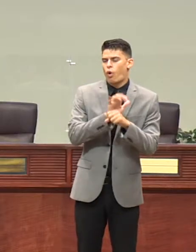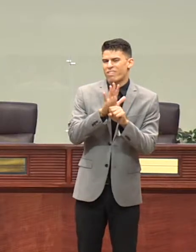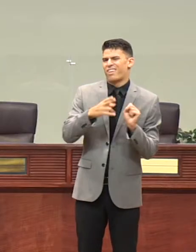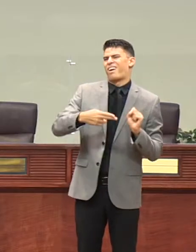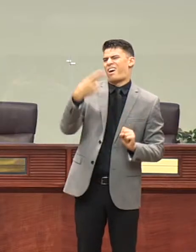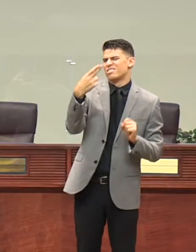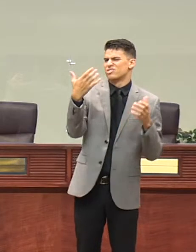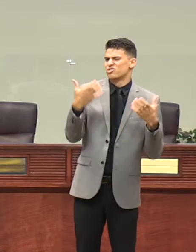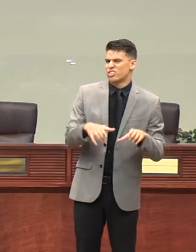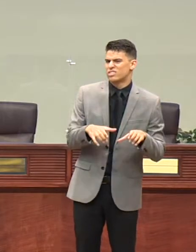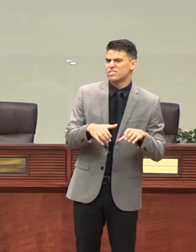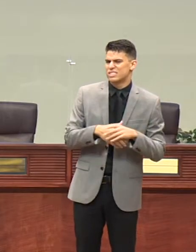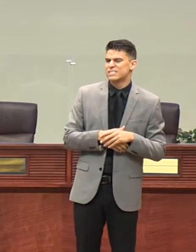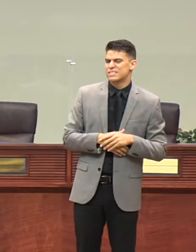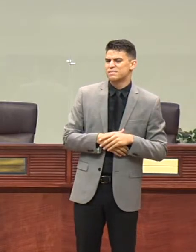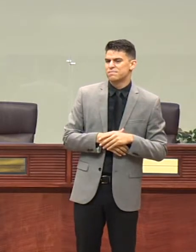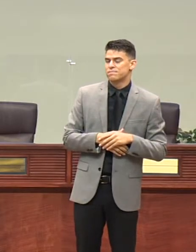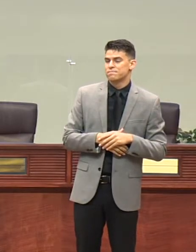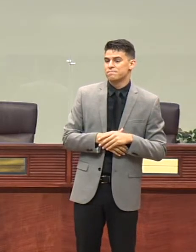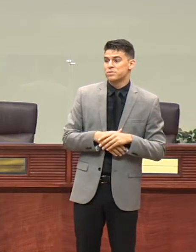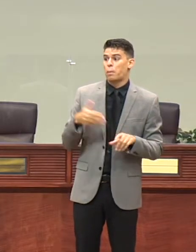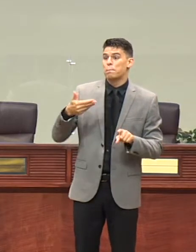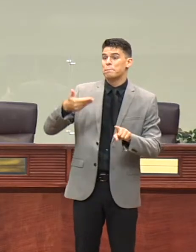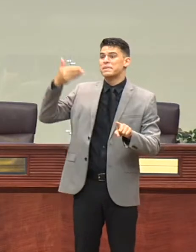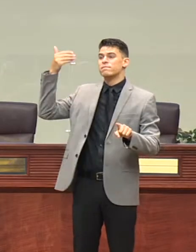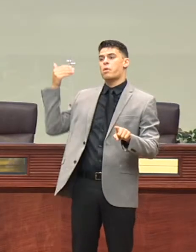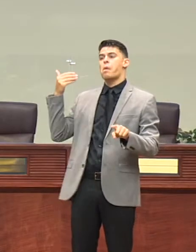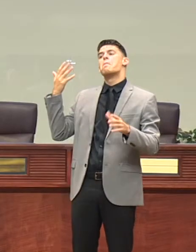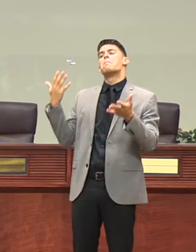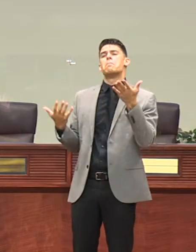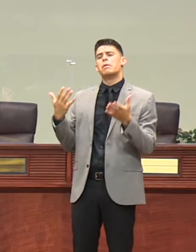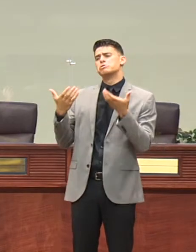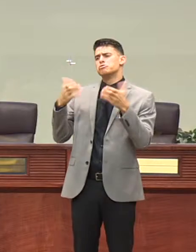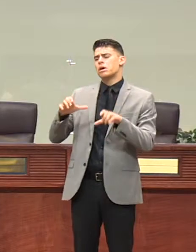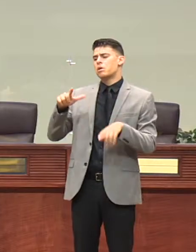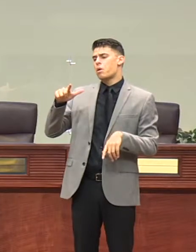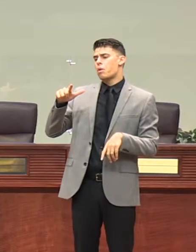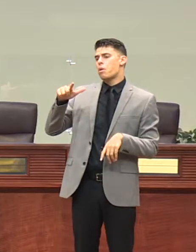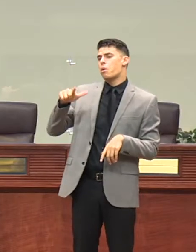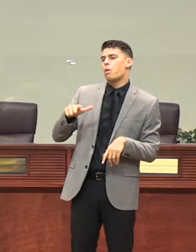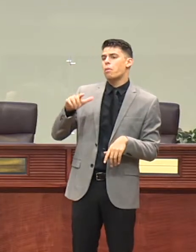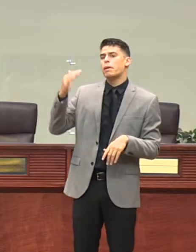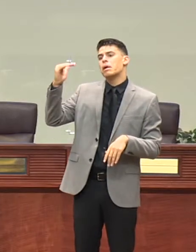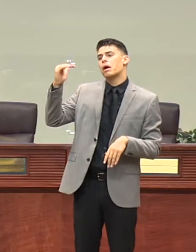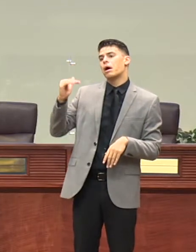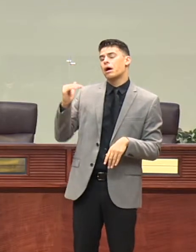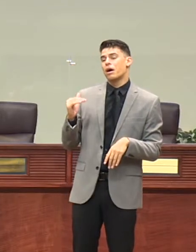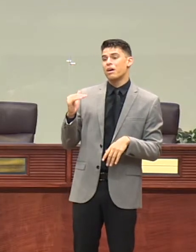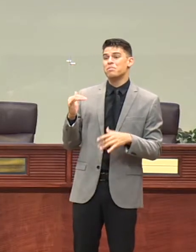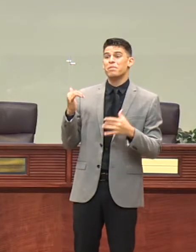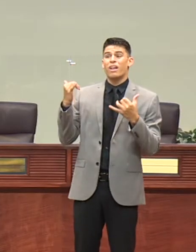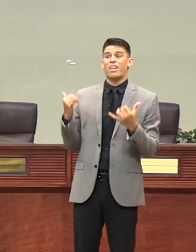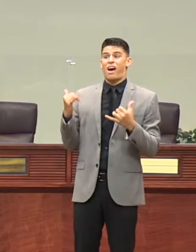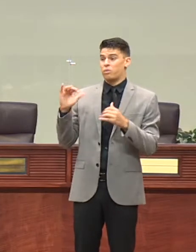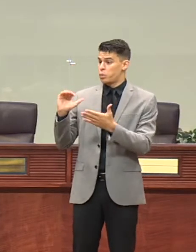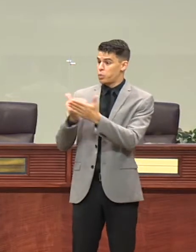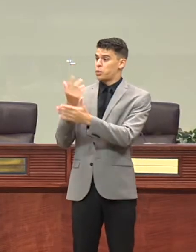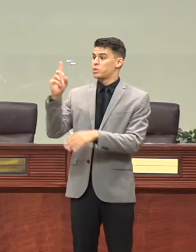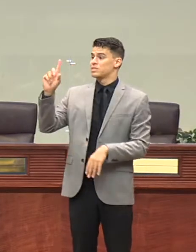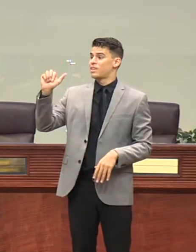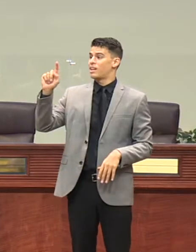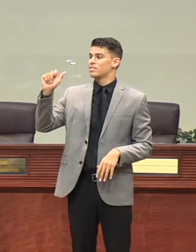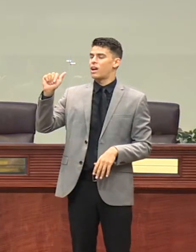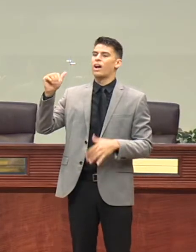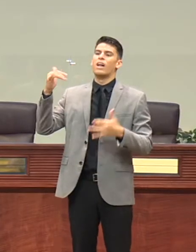are quite different than the way before, when people decided to wait a little bit and see, I can avoid